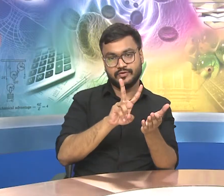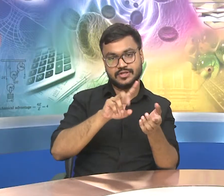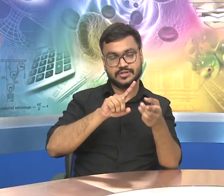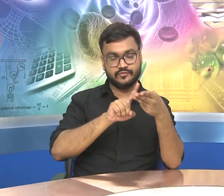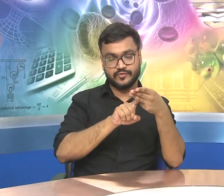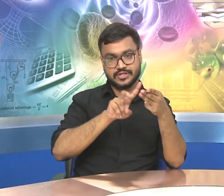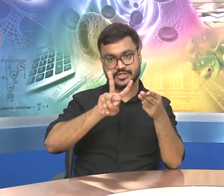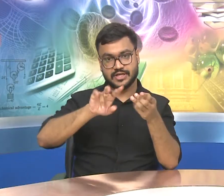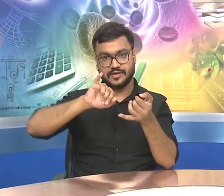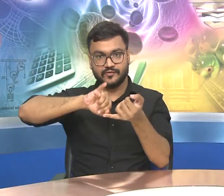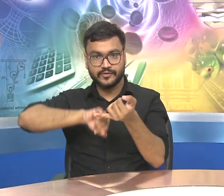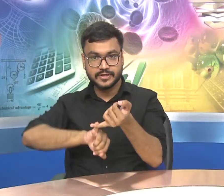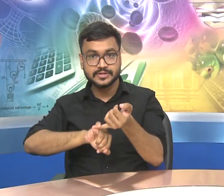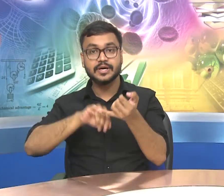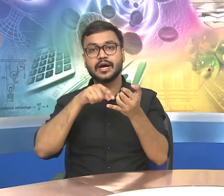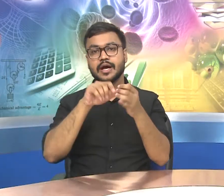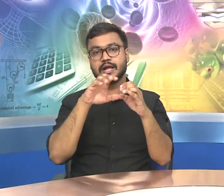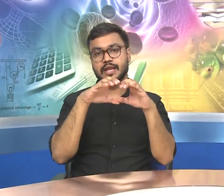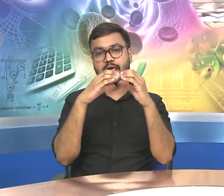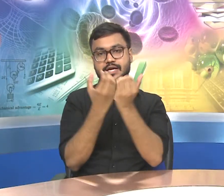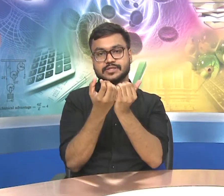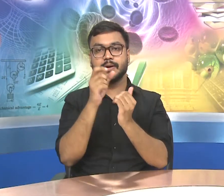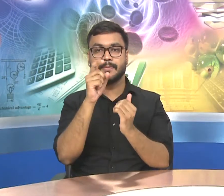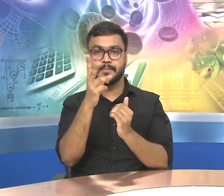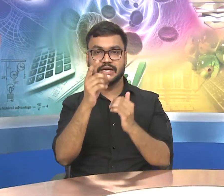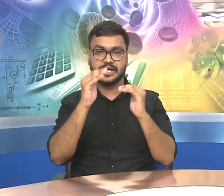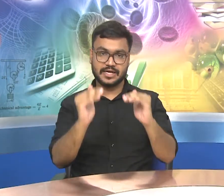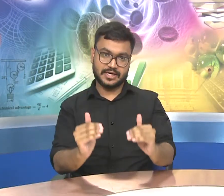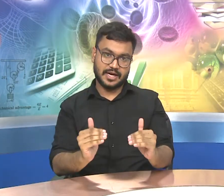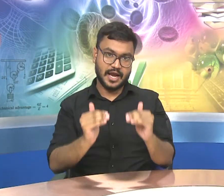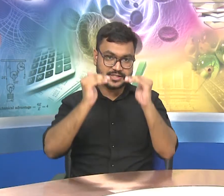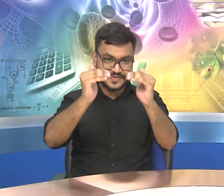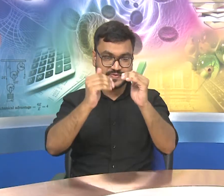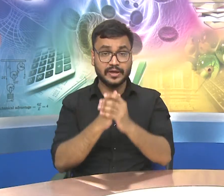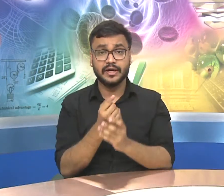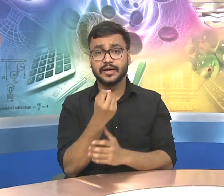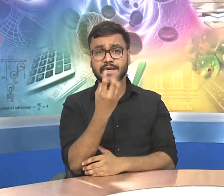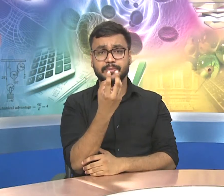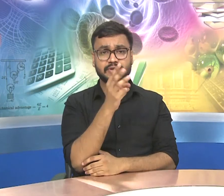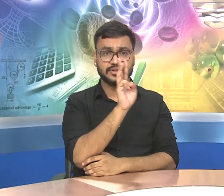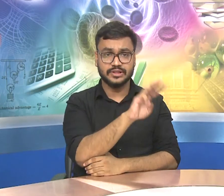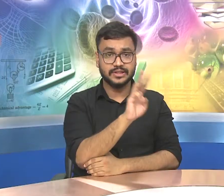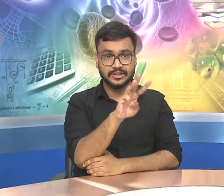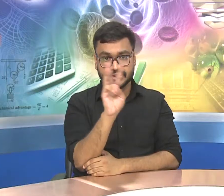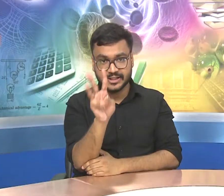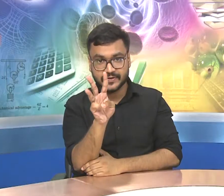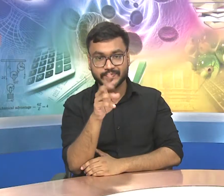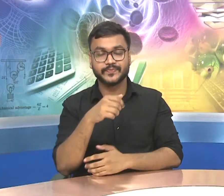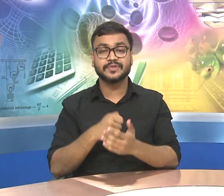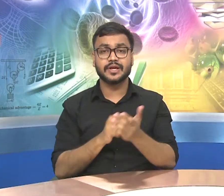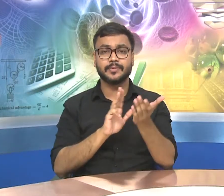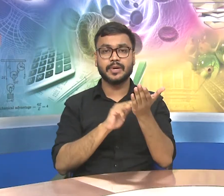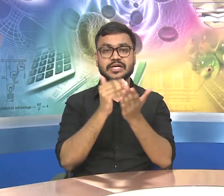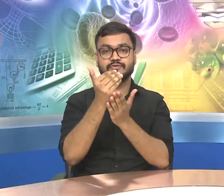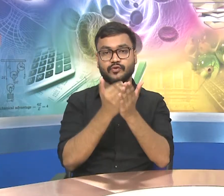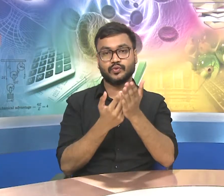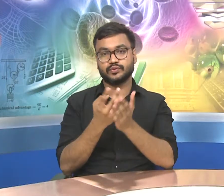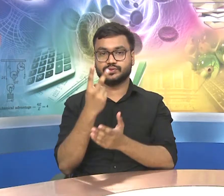Subject Environment Science. Class 12th, book number